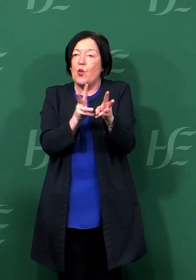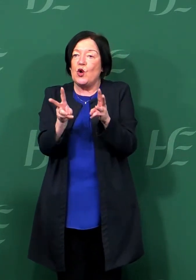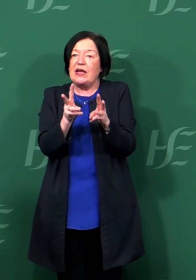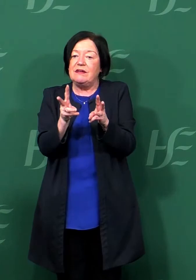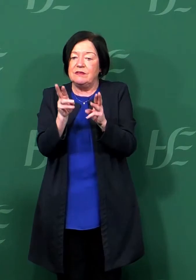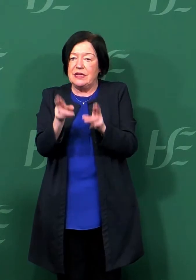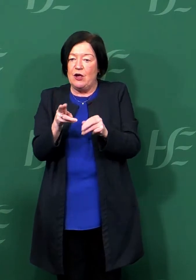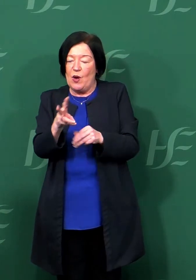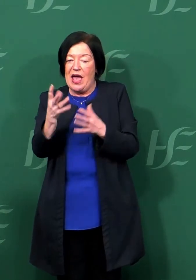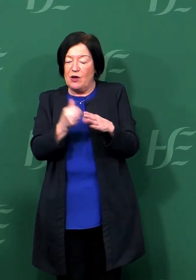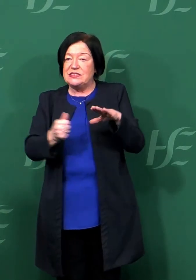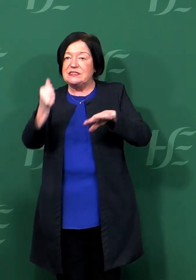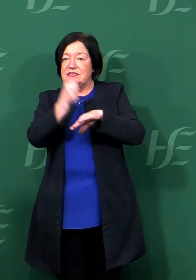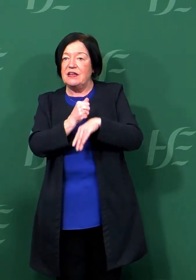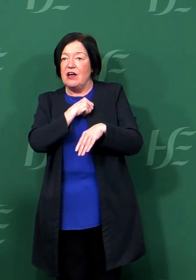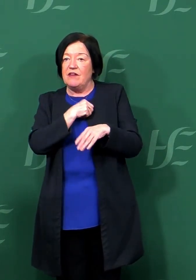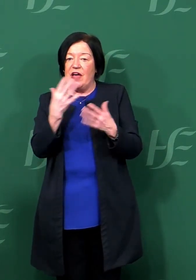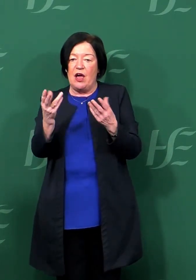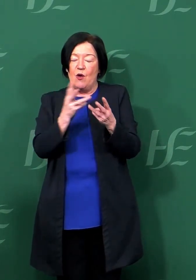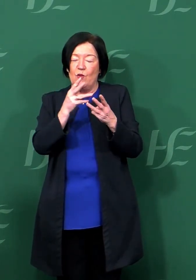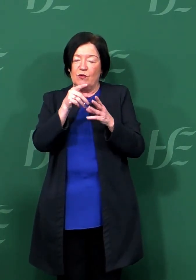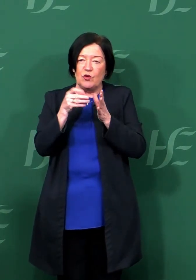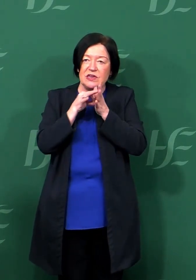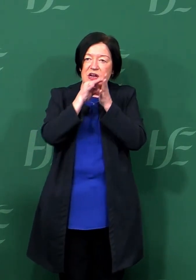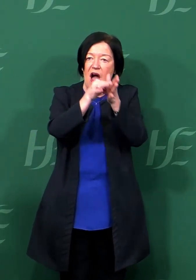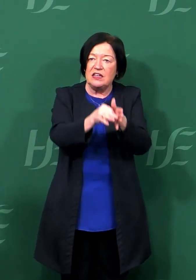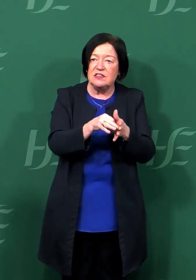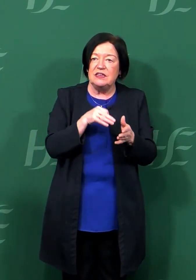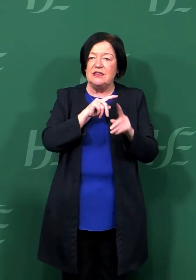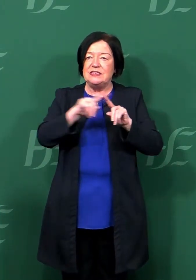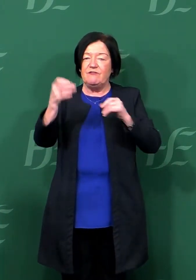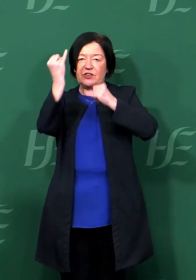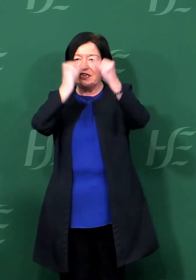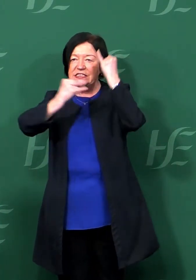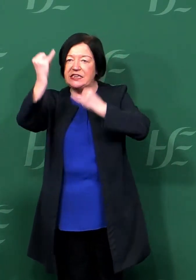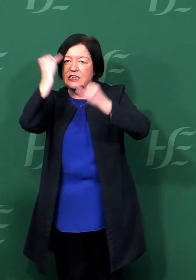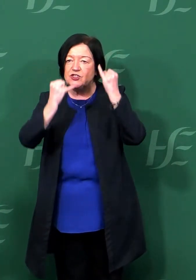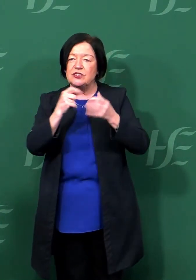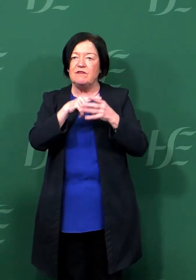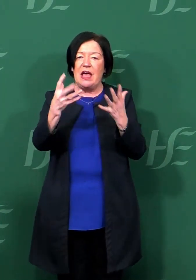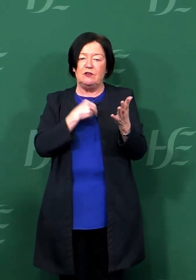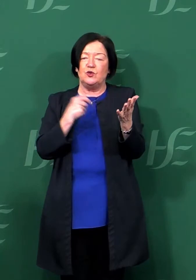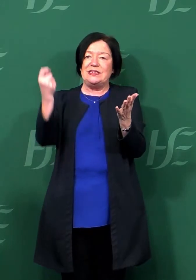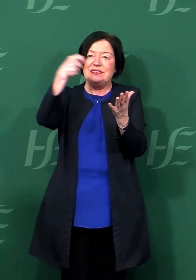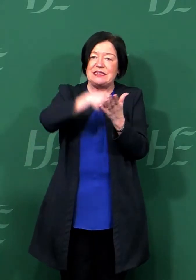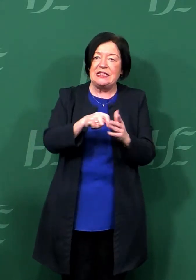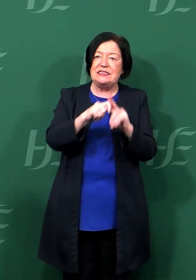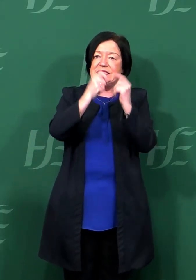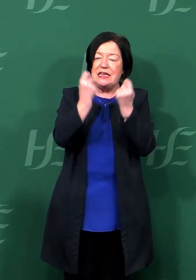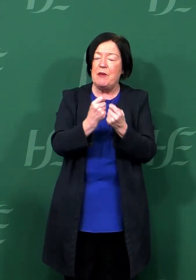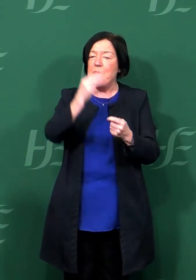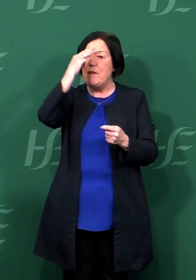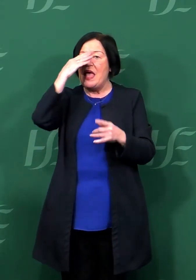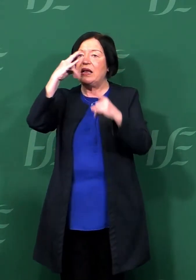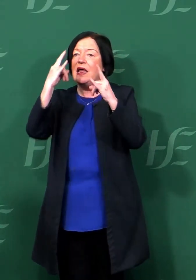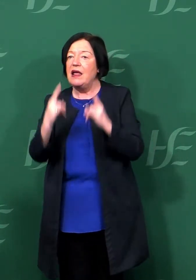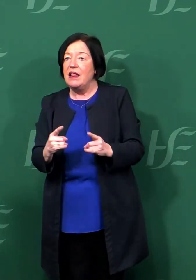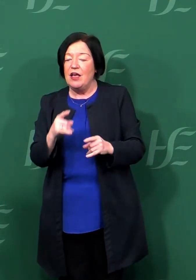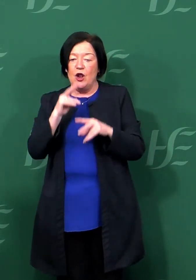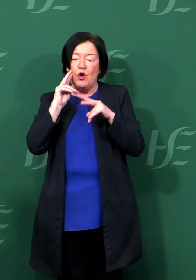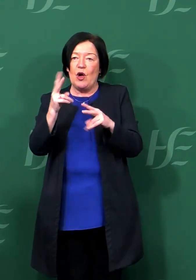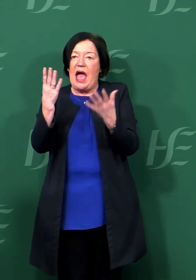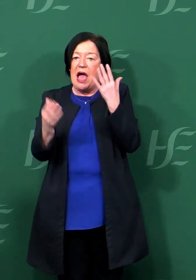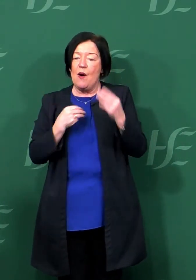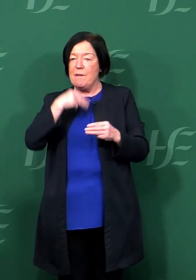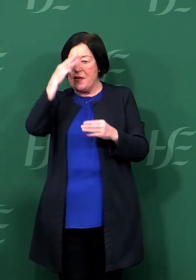way that is set out in terms of our operational guidance. We have different initiatives there in terms of enhancing teamwork, for example, in mental health, which really looks at